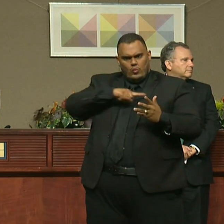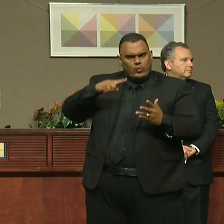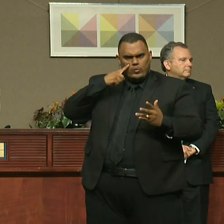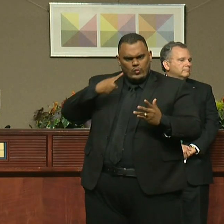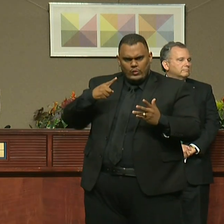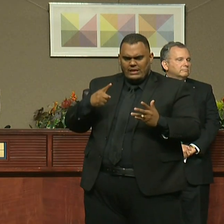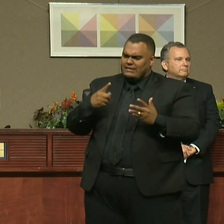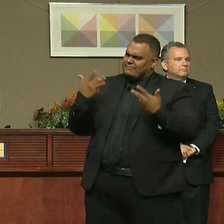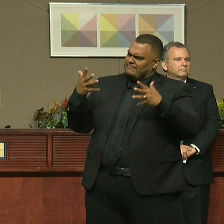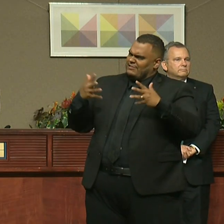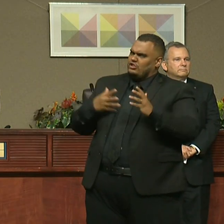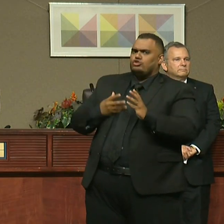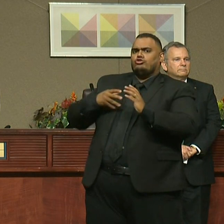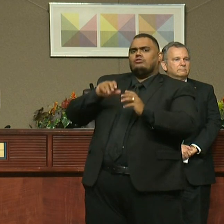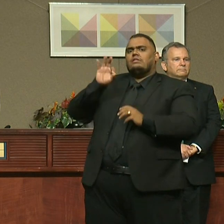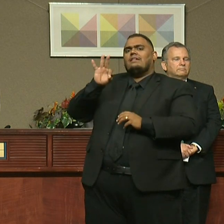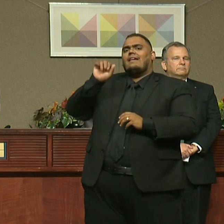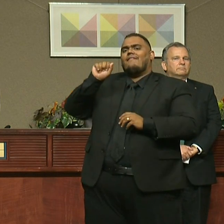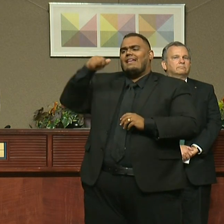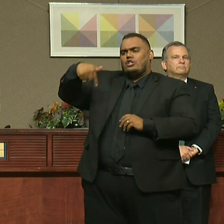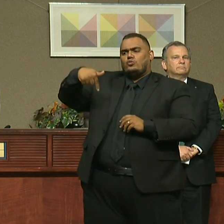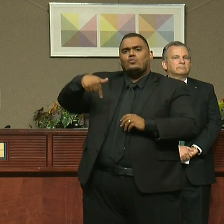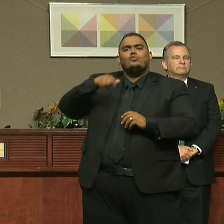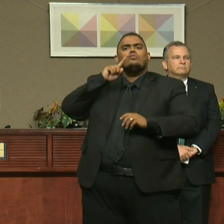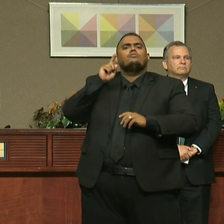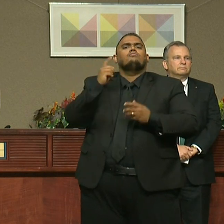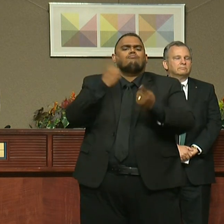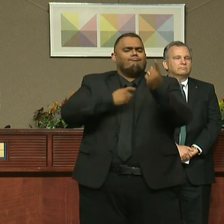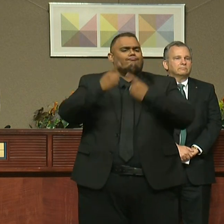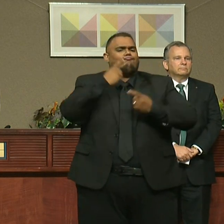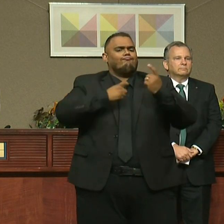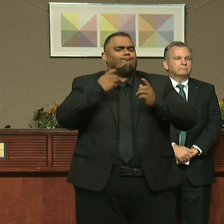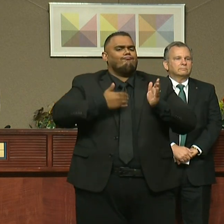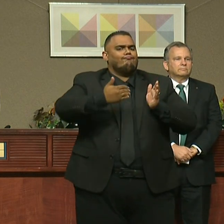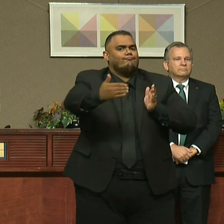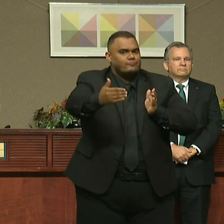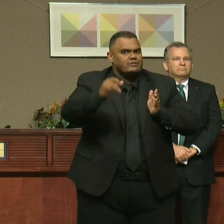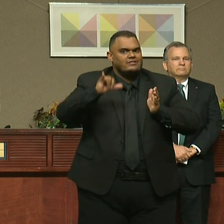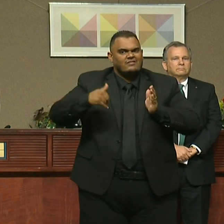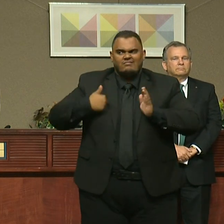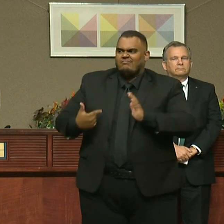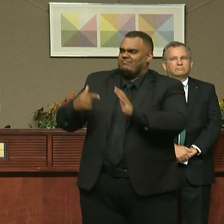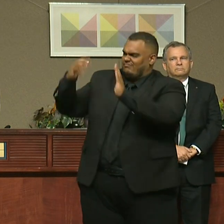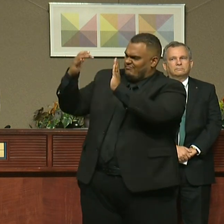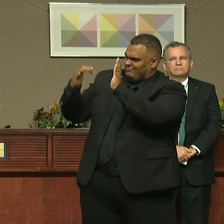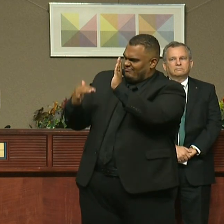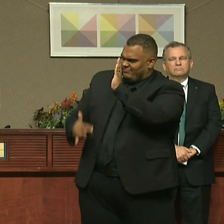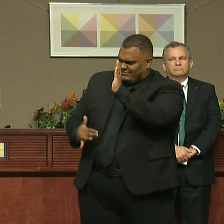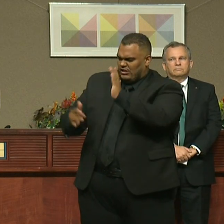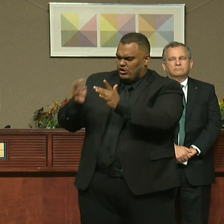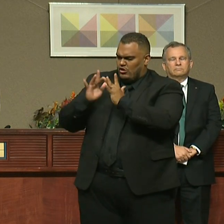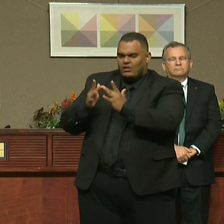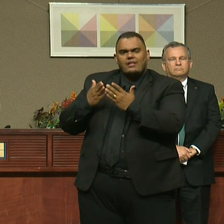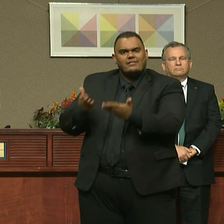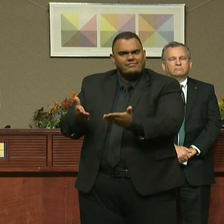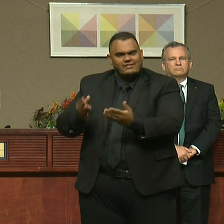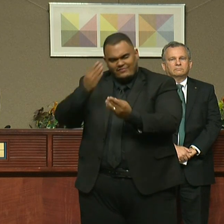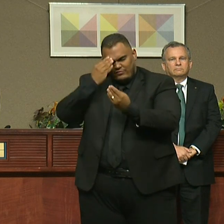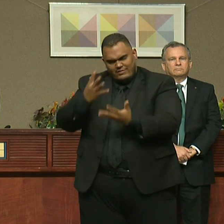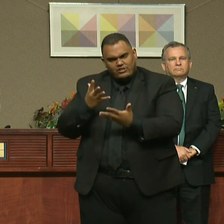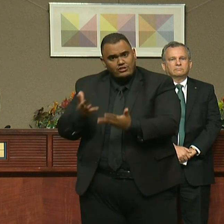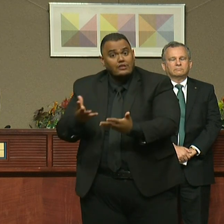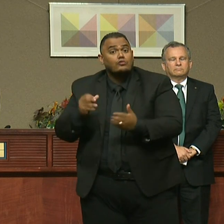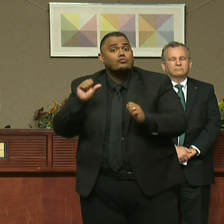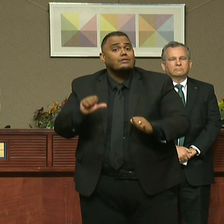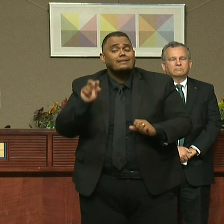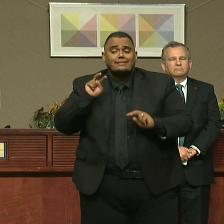questions to help navigate tenant rights, evictions, and other housing assistance information. We ask you to visit our